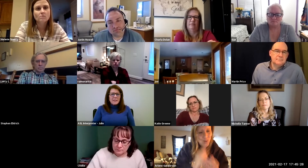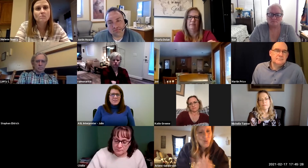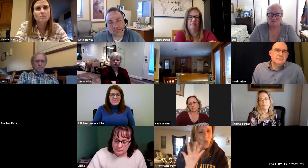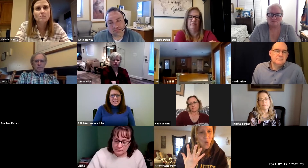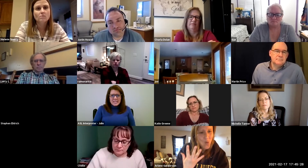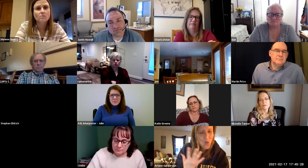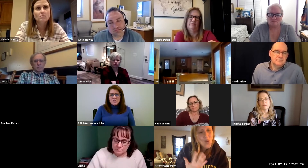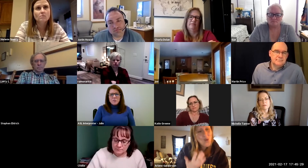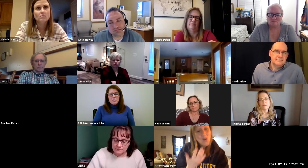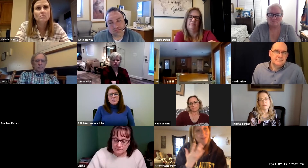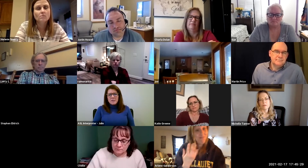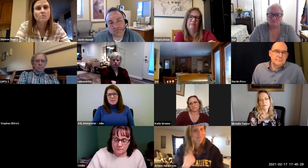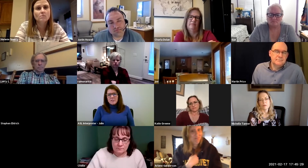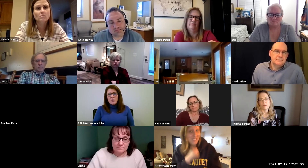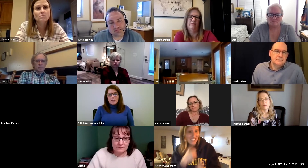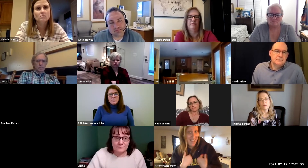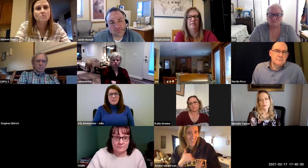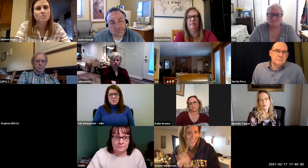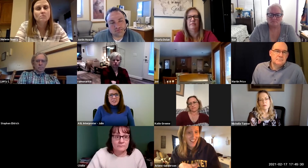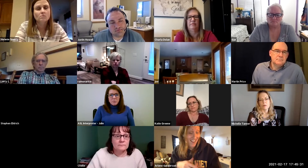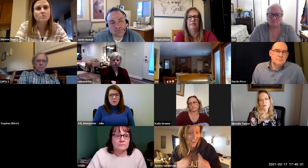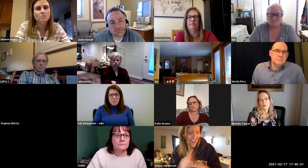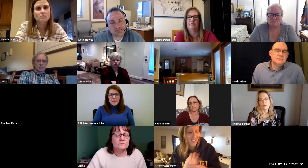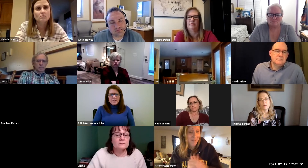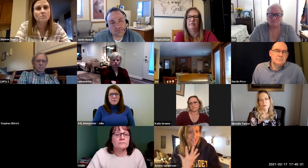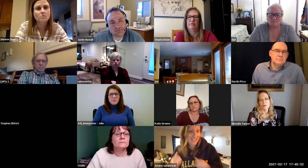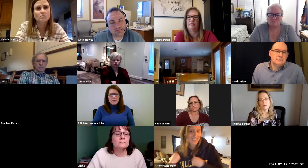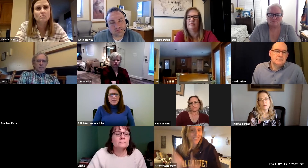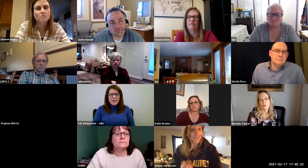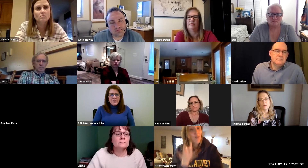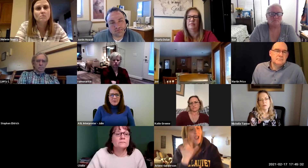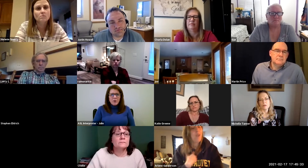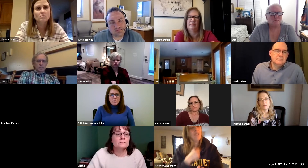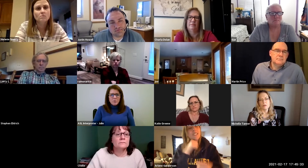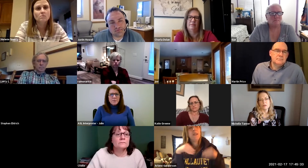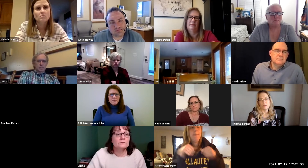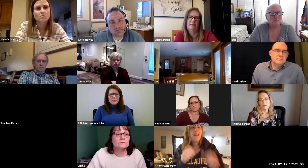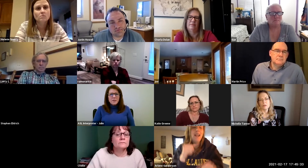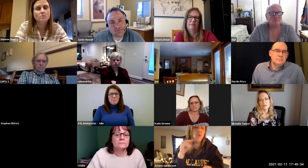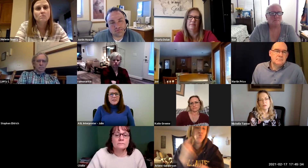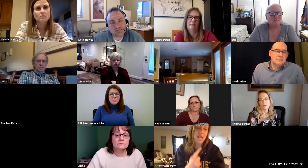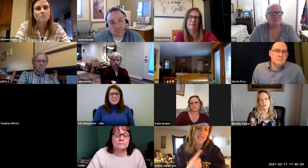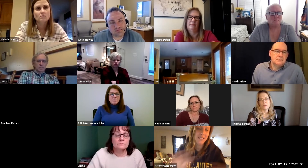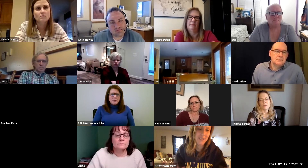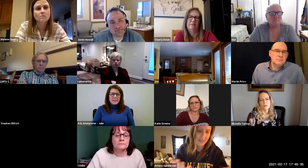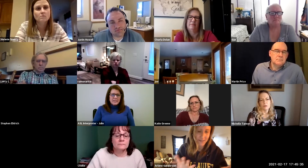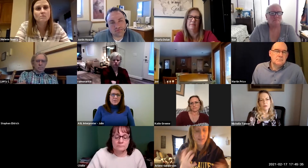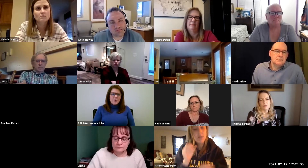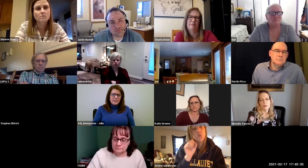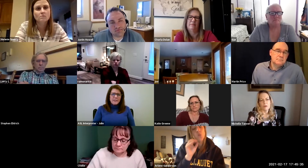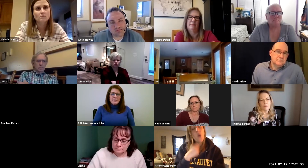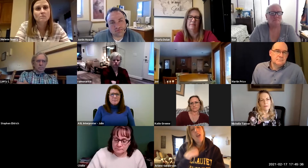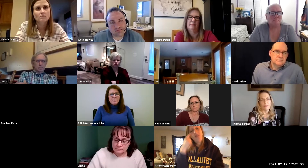When you plant the seed, you know it's going to eventually grow, and I don't think we've had that growth because we didn't plant